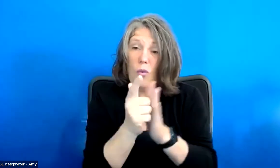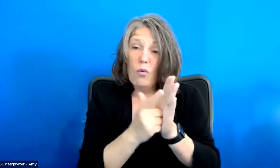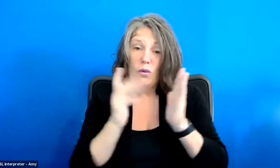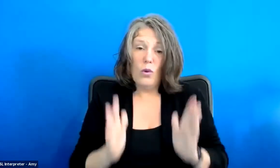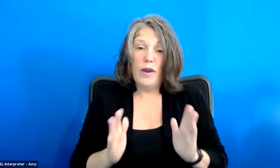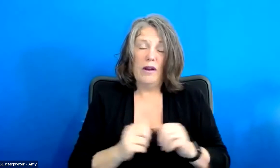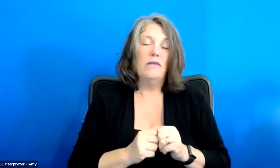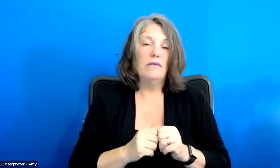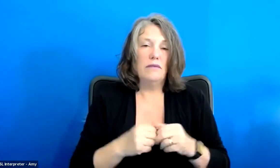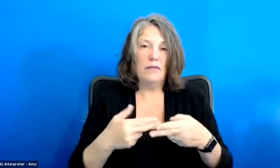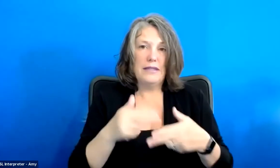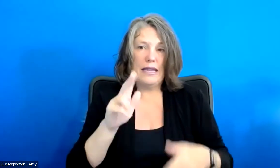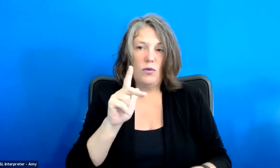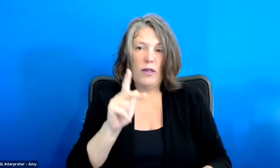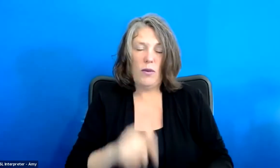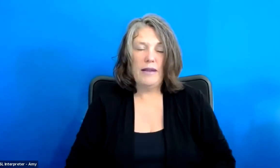23.